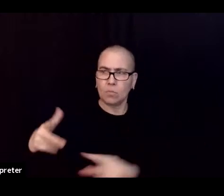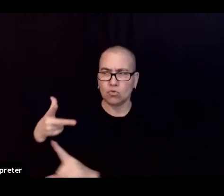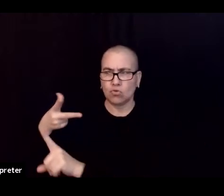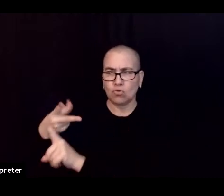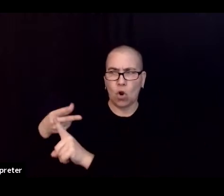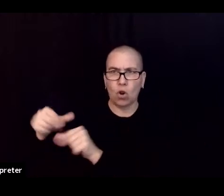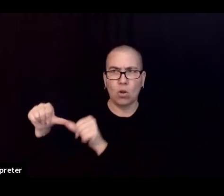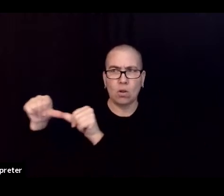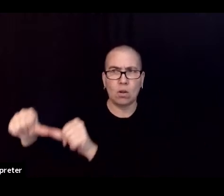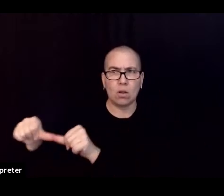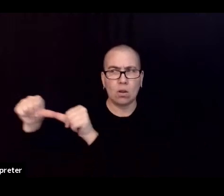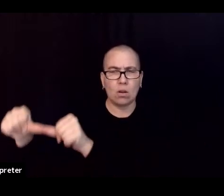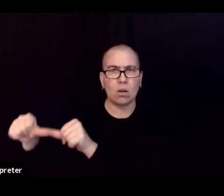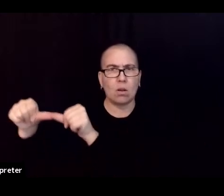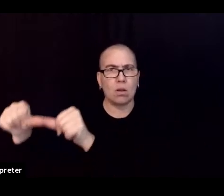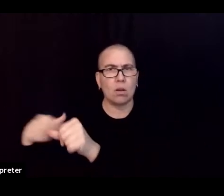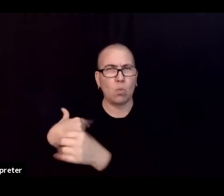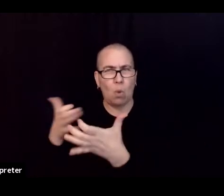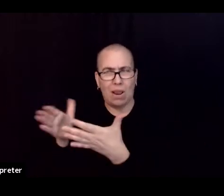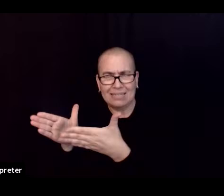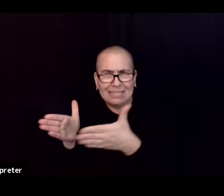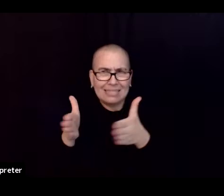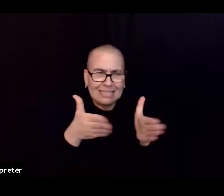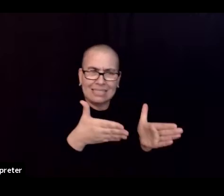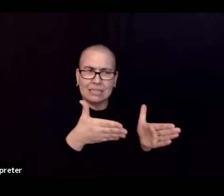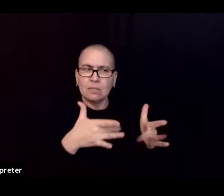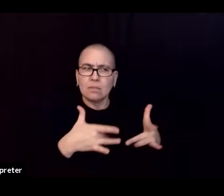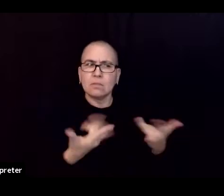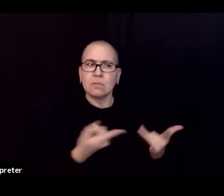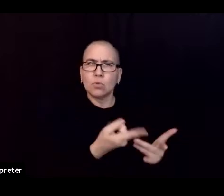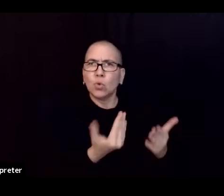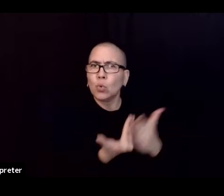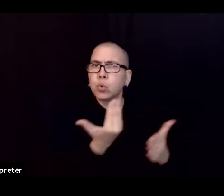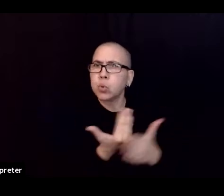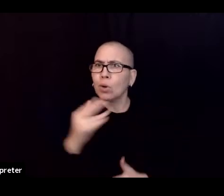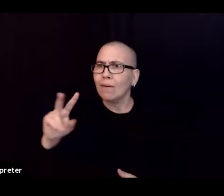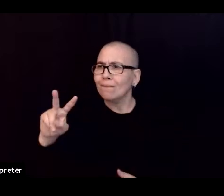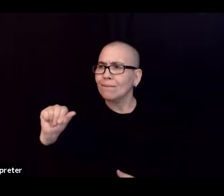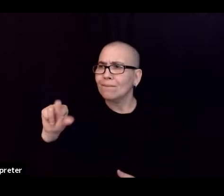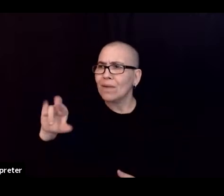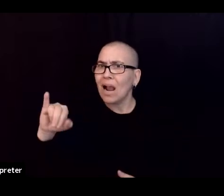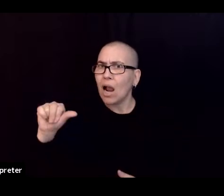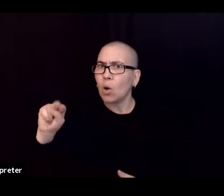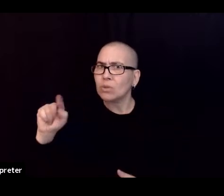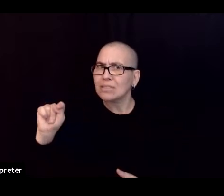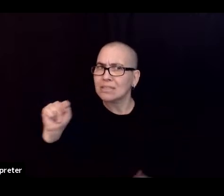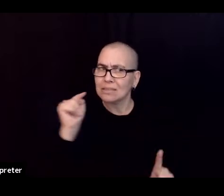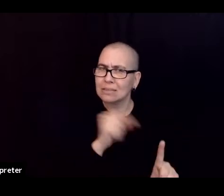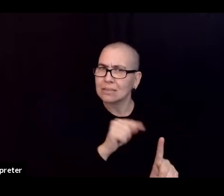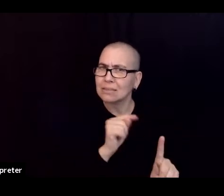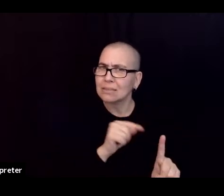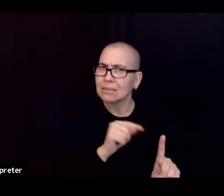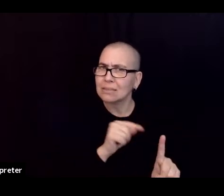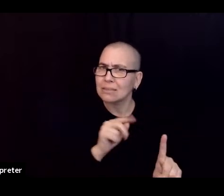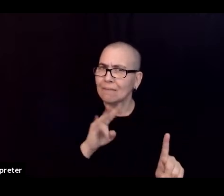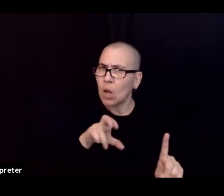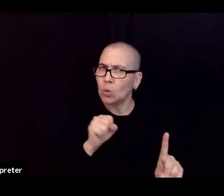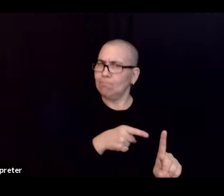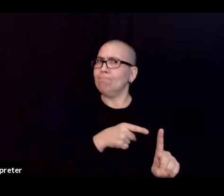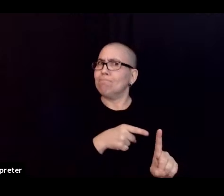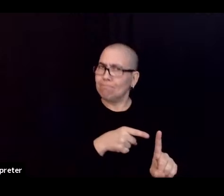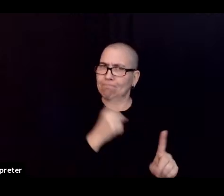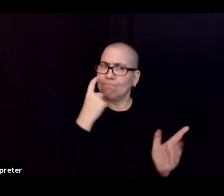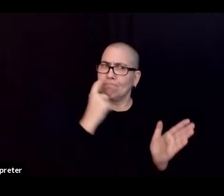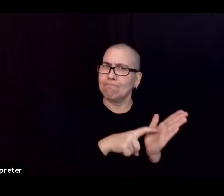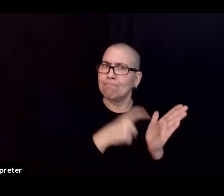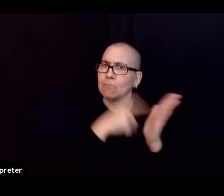mindful of the variants circulating around there. But the guidance is quite specific on limiting interactions